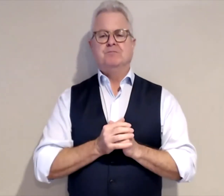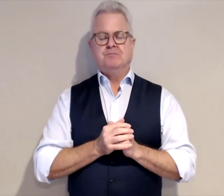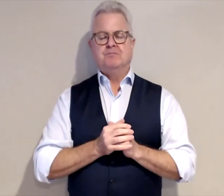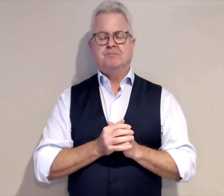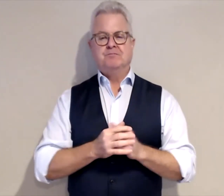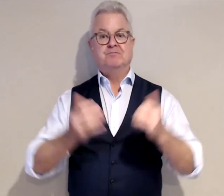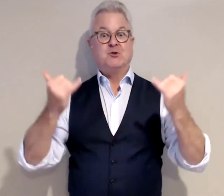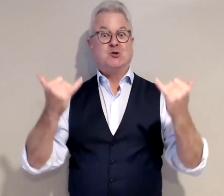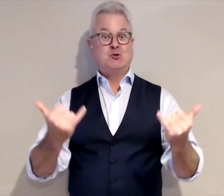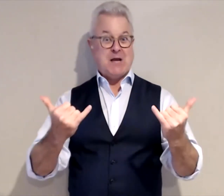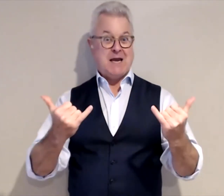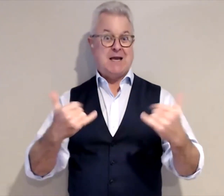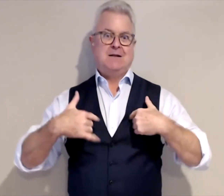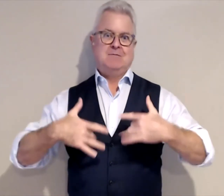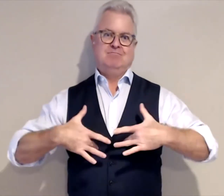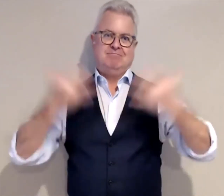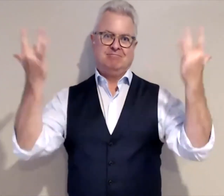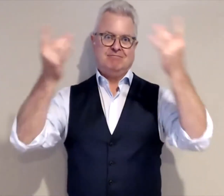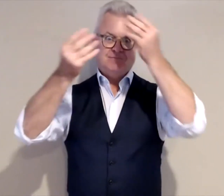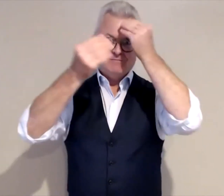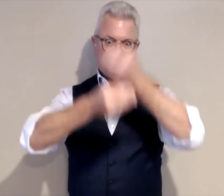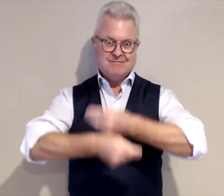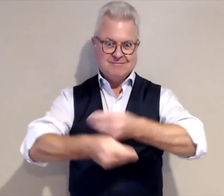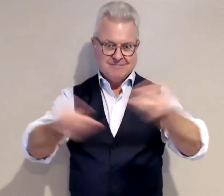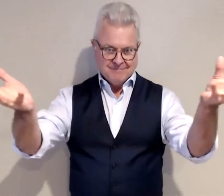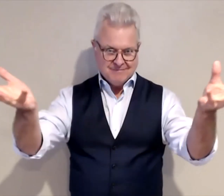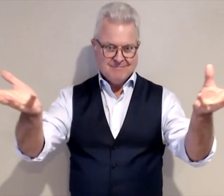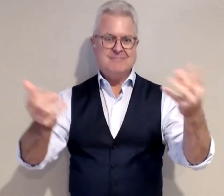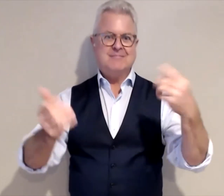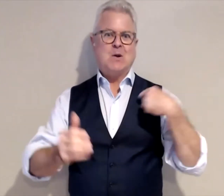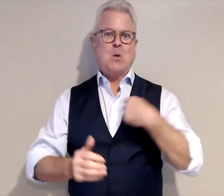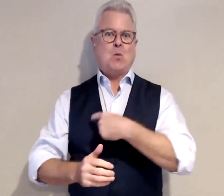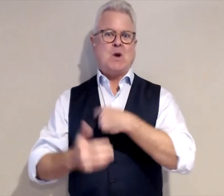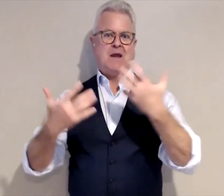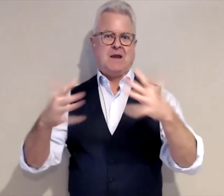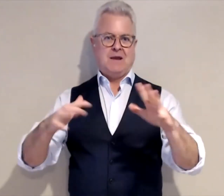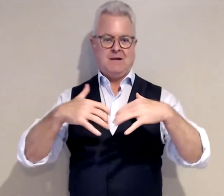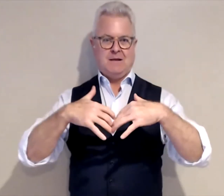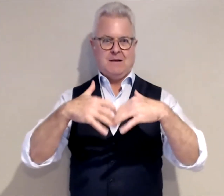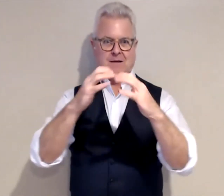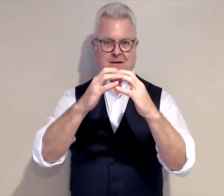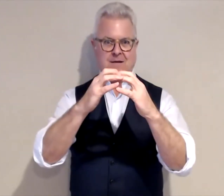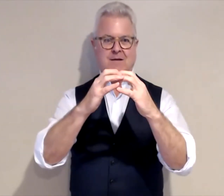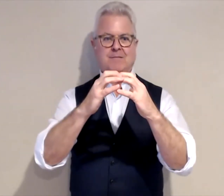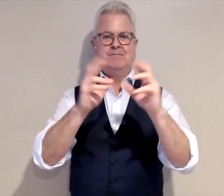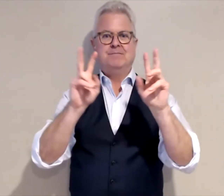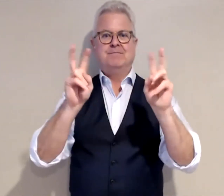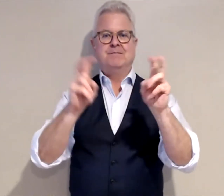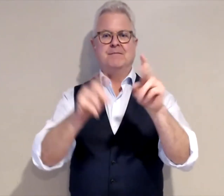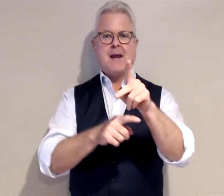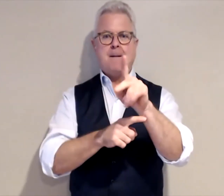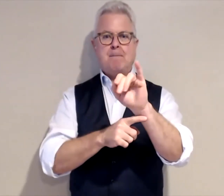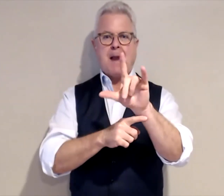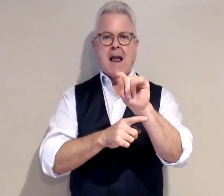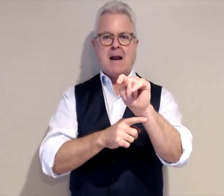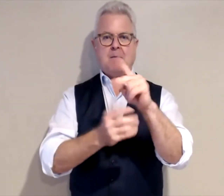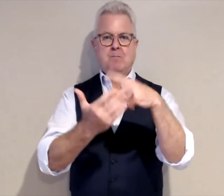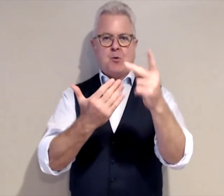within the classroom and get in-person learning. And he is thrilled to announce that they have set up a